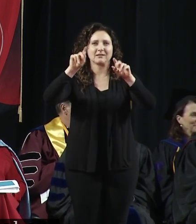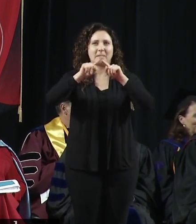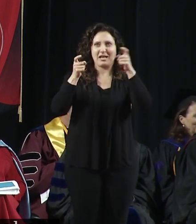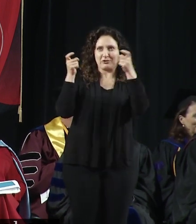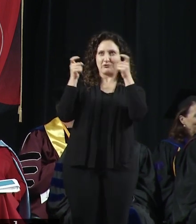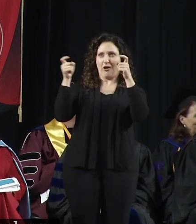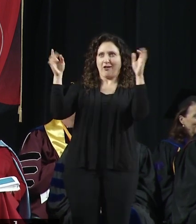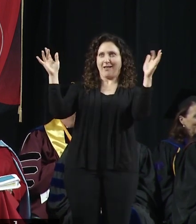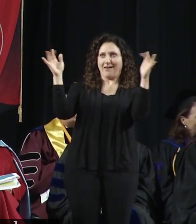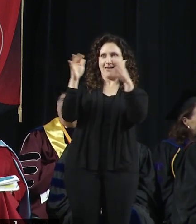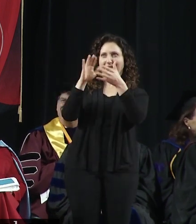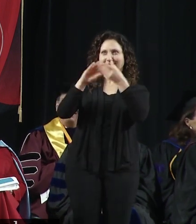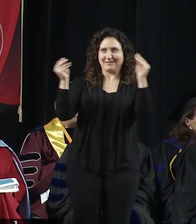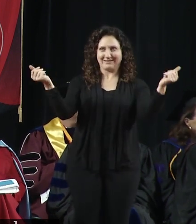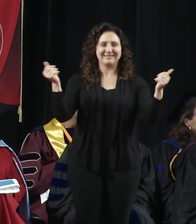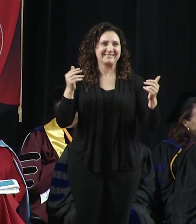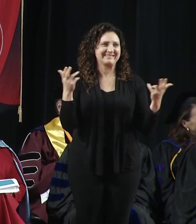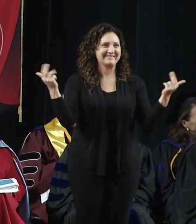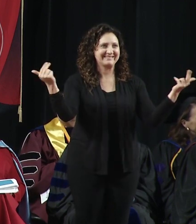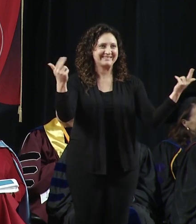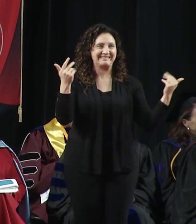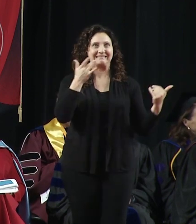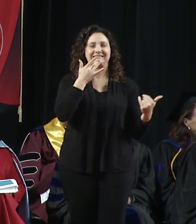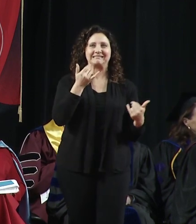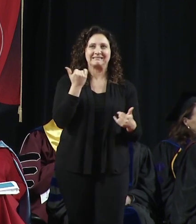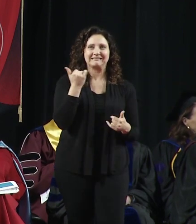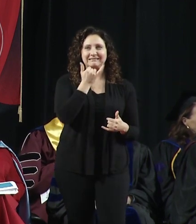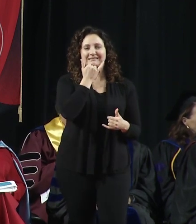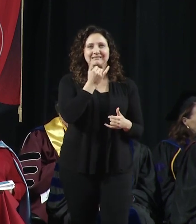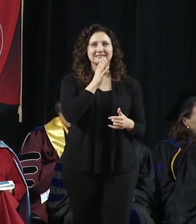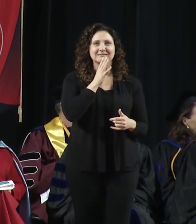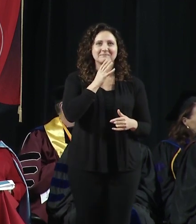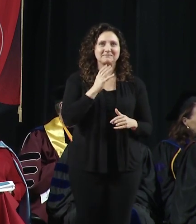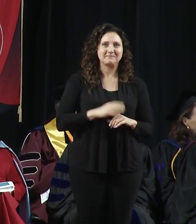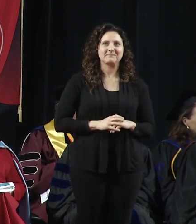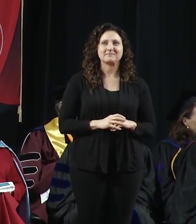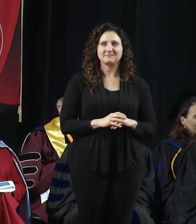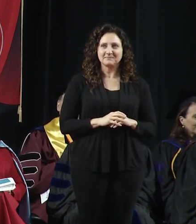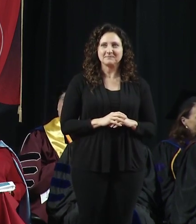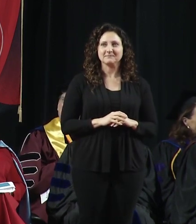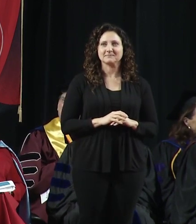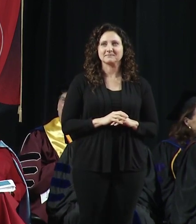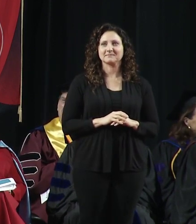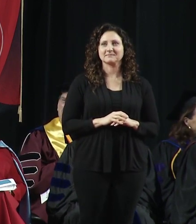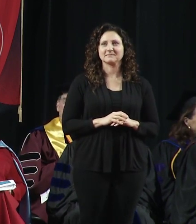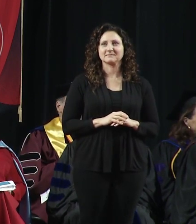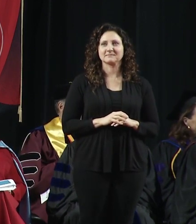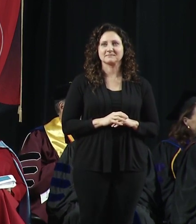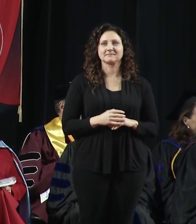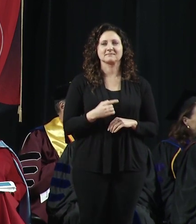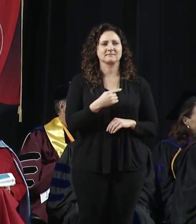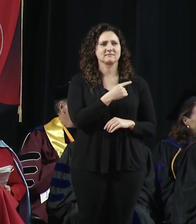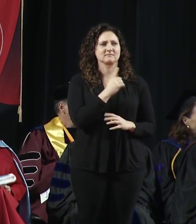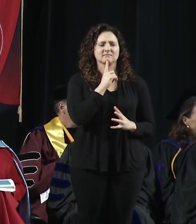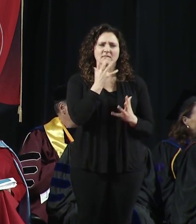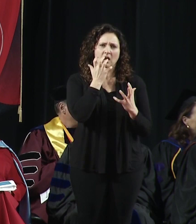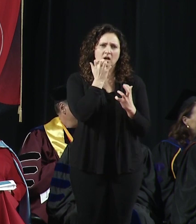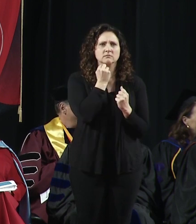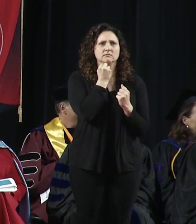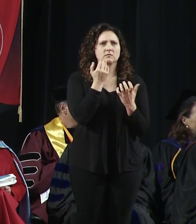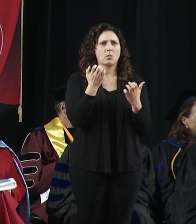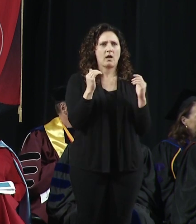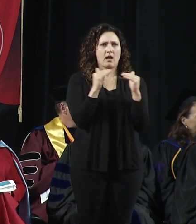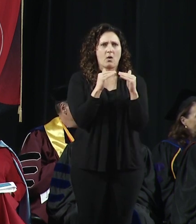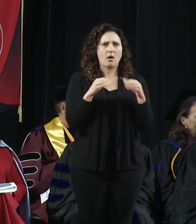Thank you. Deja is very passionate about